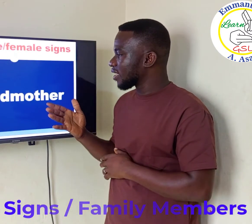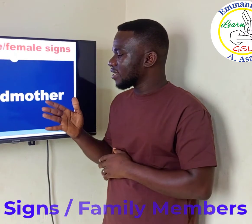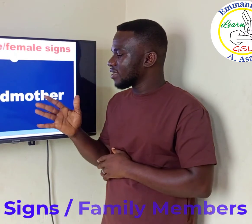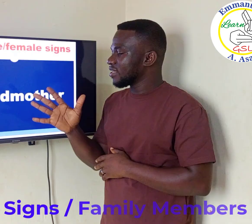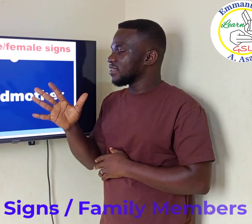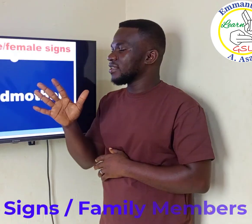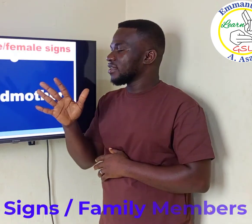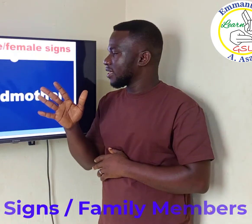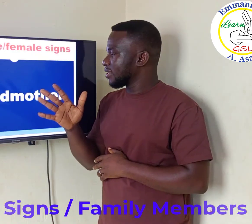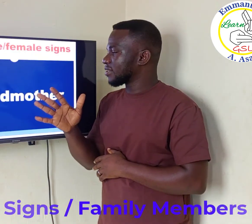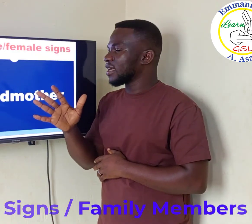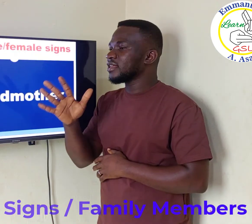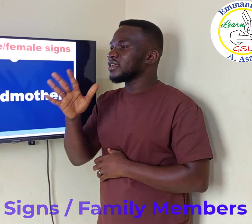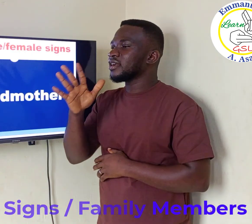Grandmother is signed